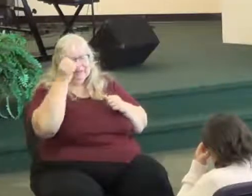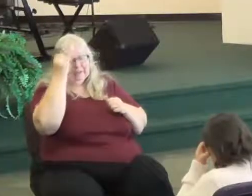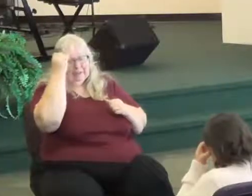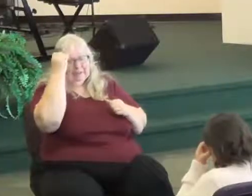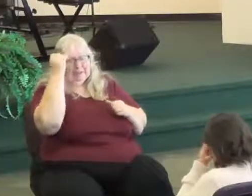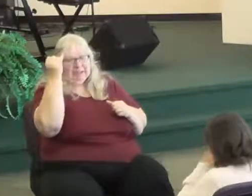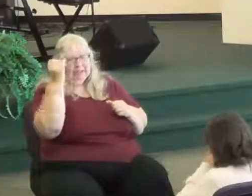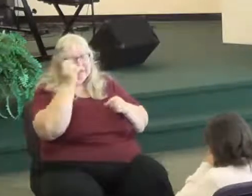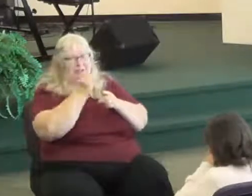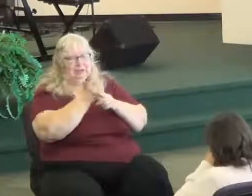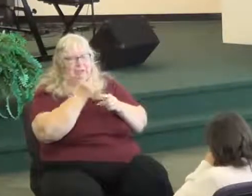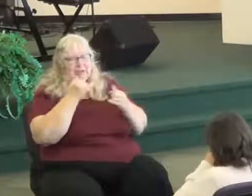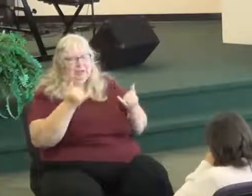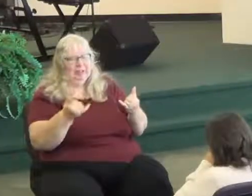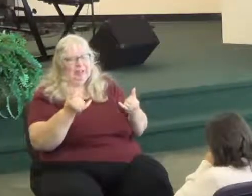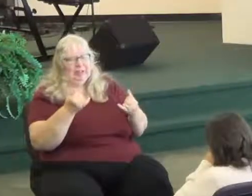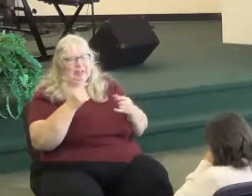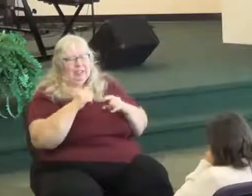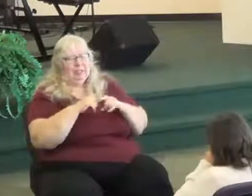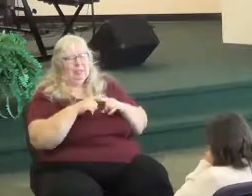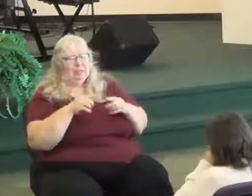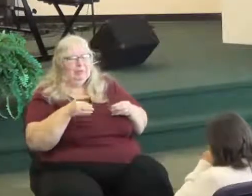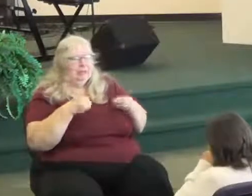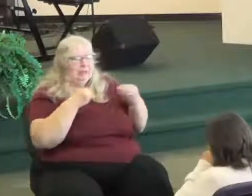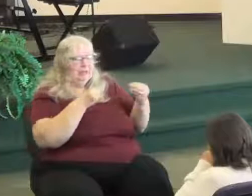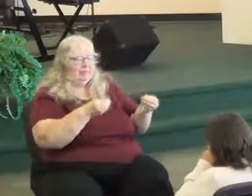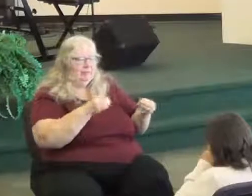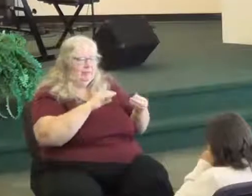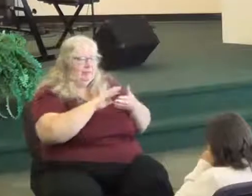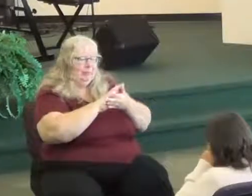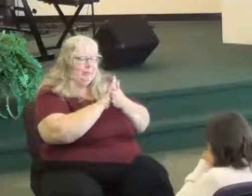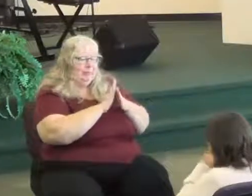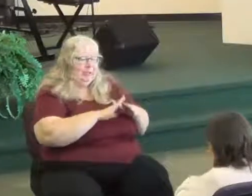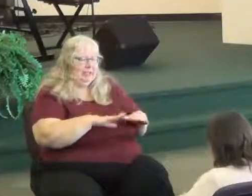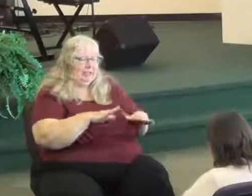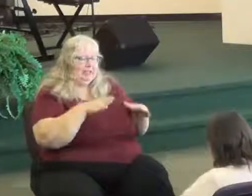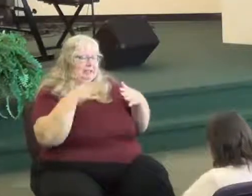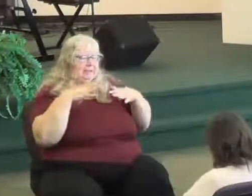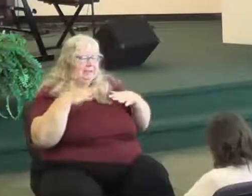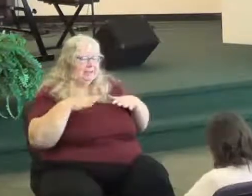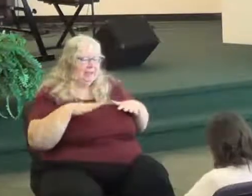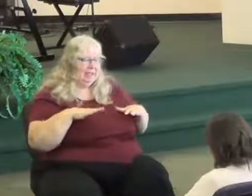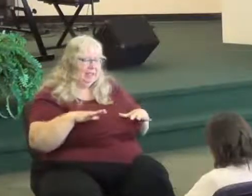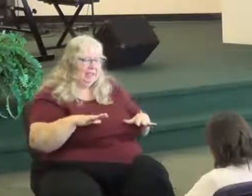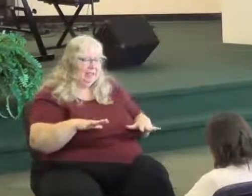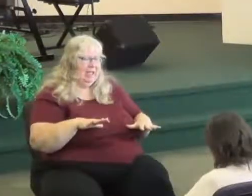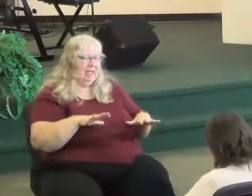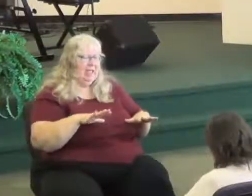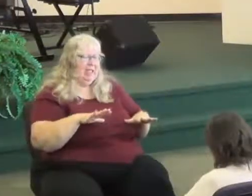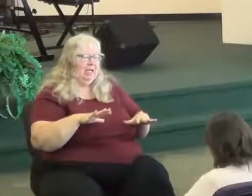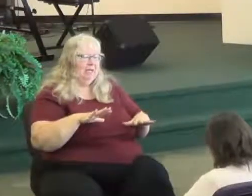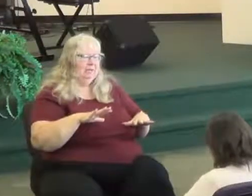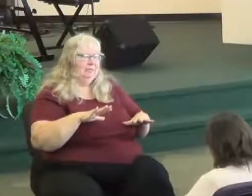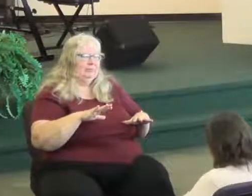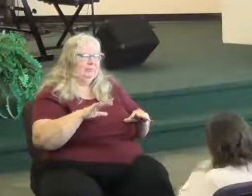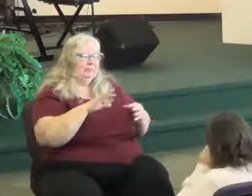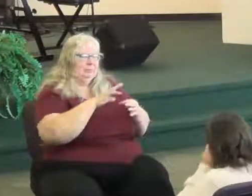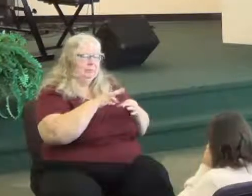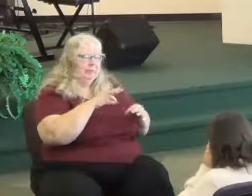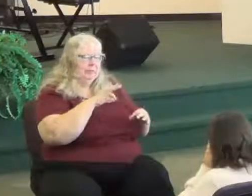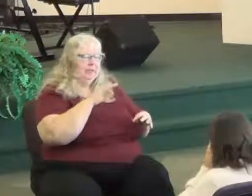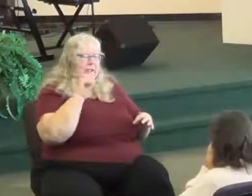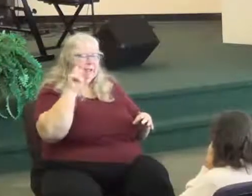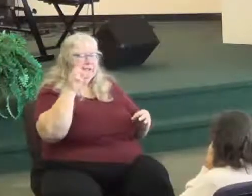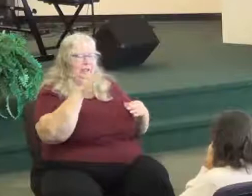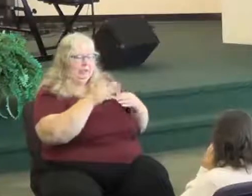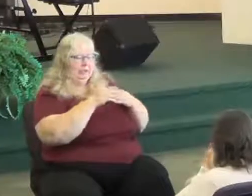now. But you lay your peace, your calm spirit over him. Let him know that you're going to lead and guide him in truth,